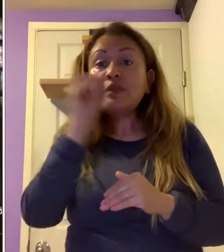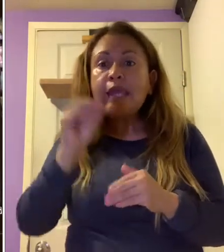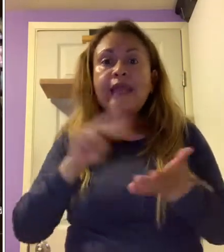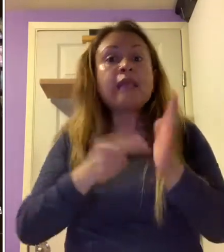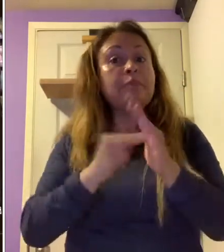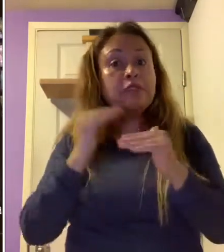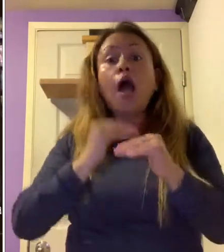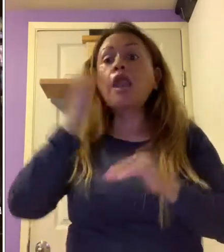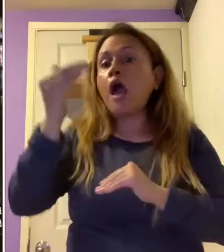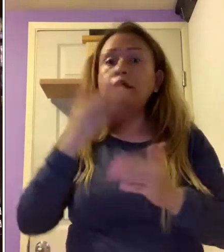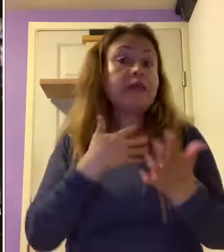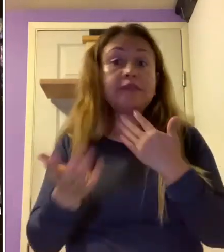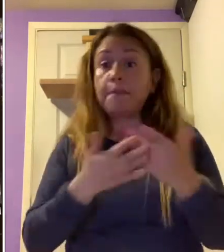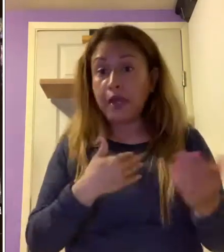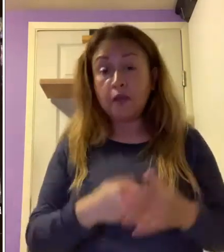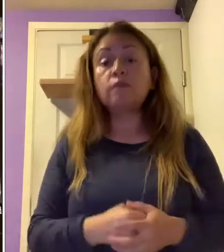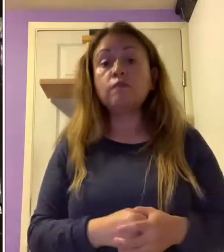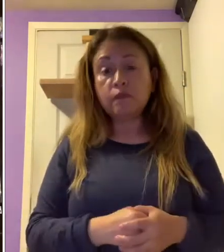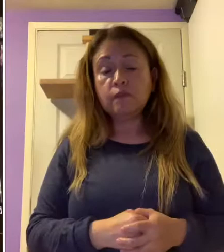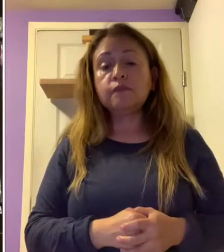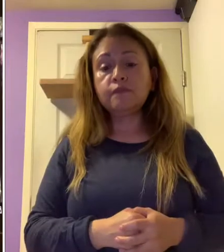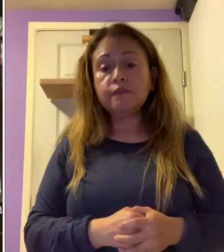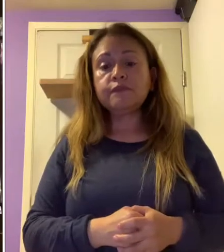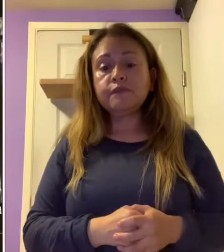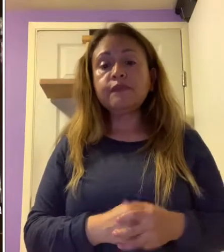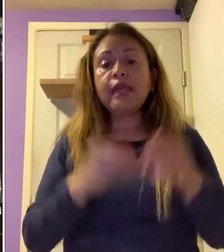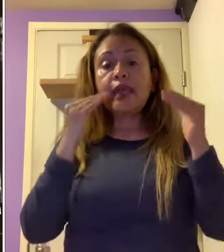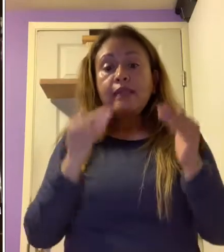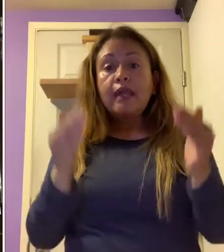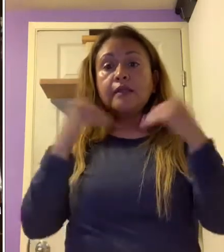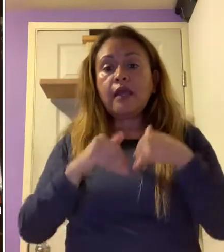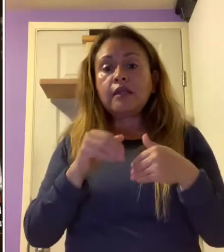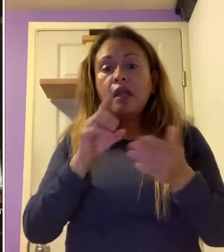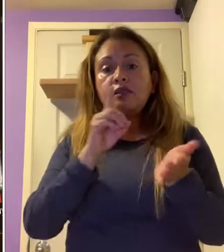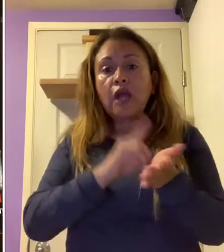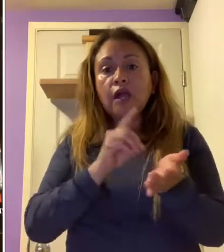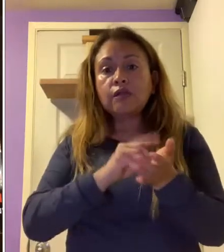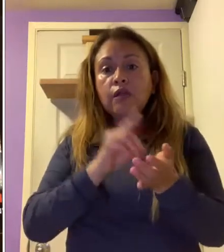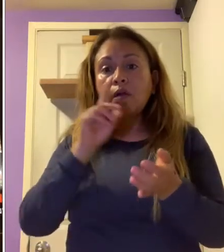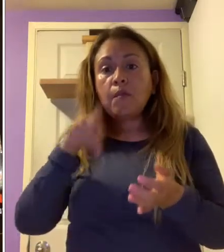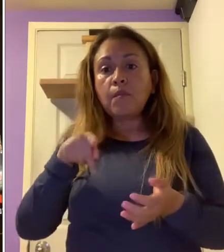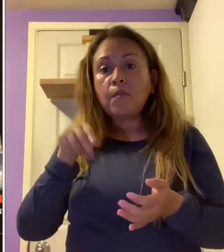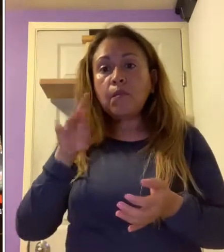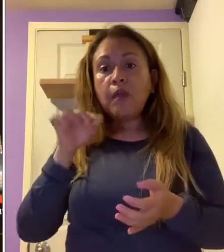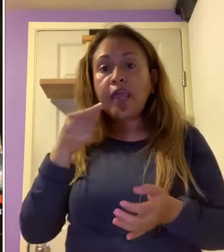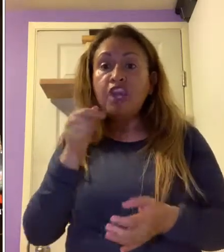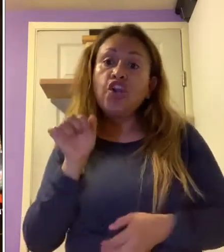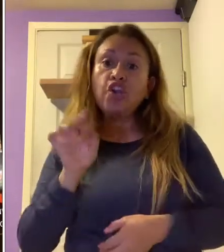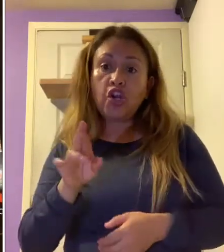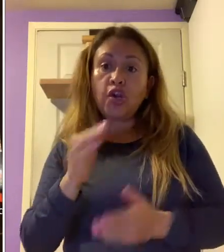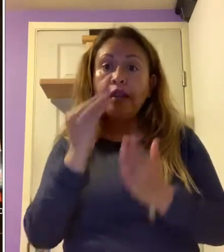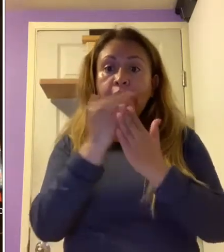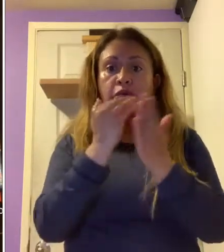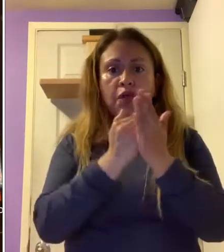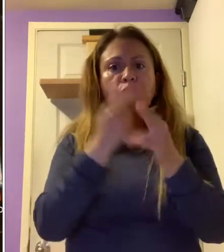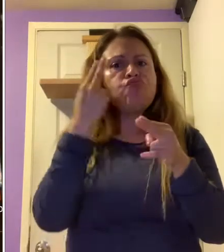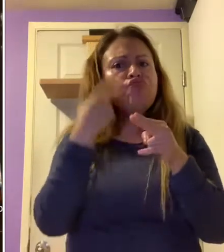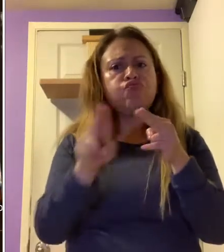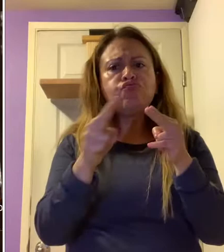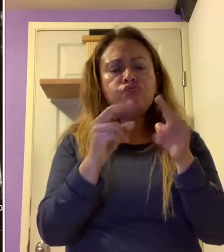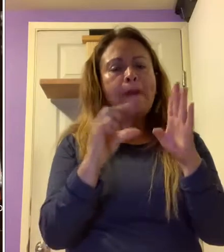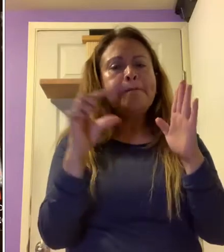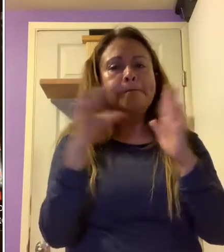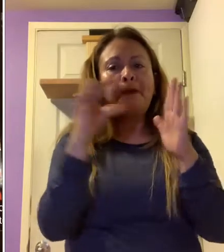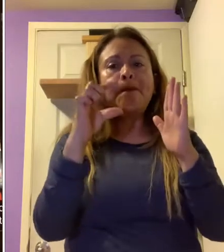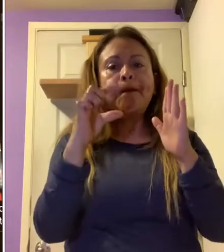a little bit adds up. So I would avoid that. This one is not so good. This guy's doing it right. Dr. Prager. Good for you, Dr. Prager. Ingredient